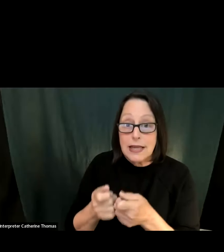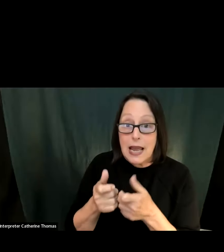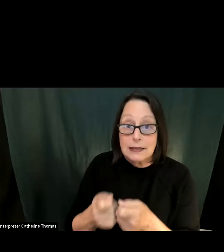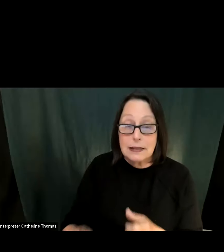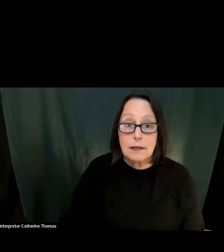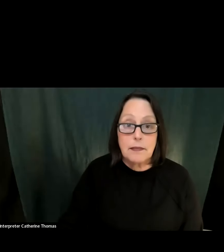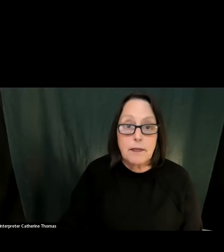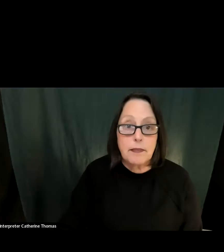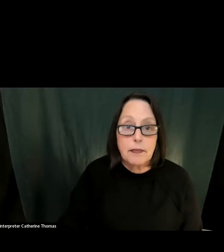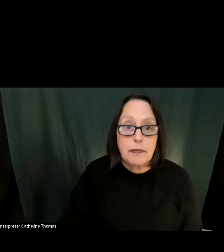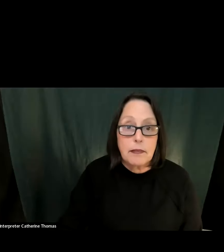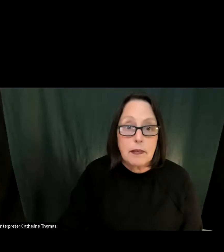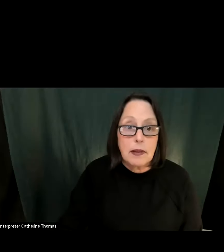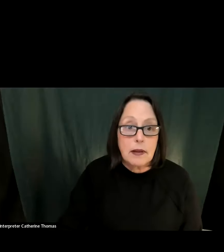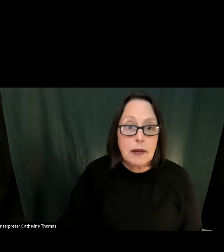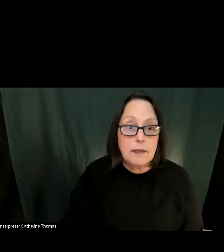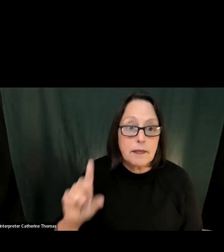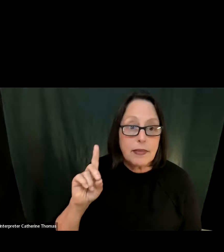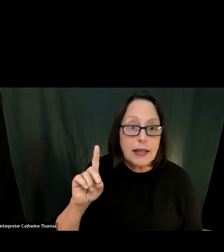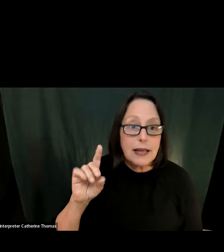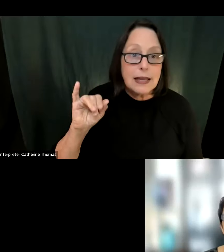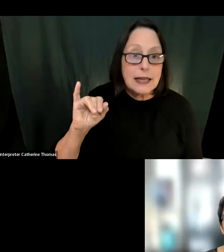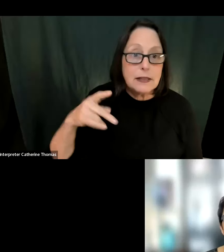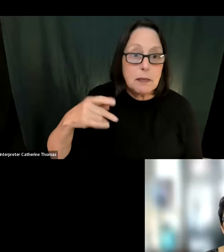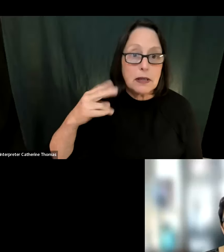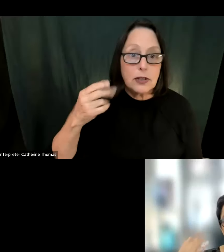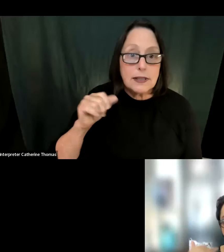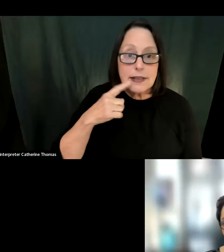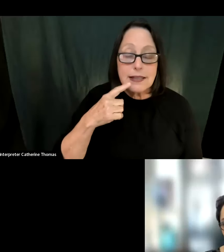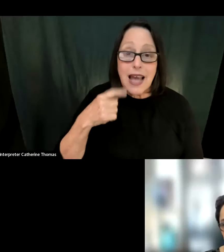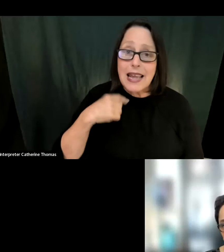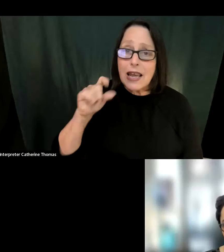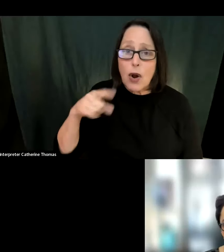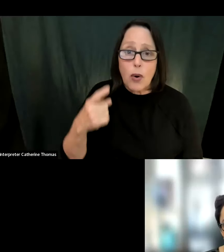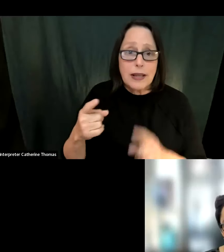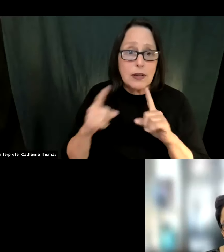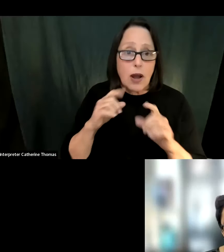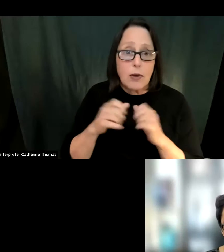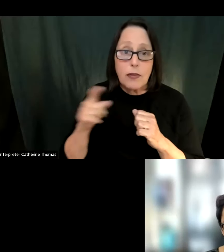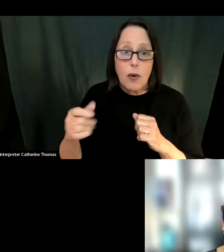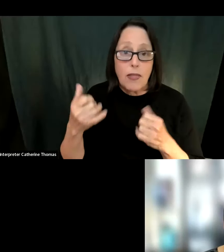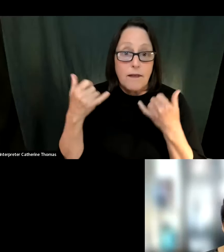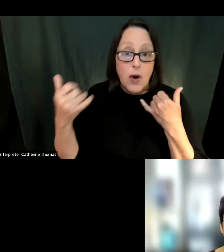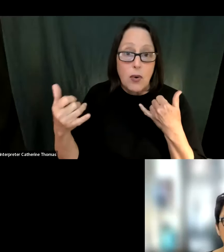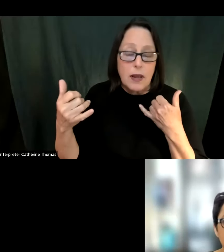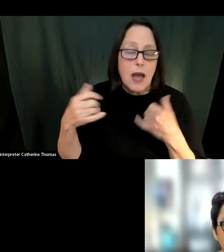Bipasha. Sorry, I got to answer that. Kashi, I can only speak to be on the phone because I don't do text